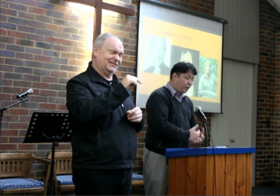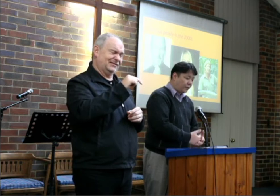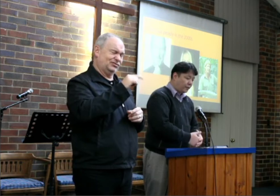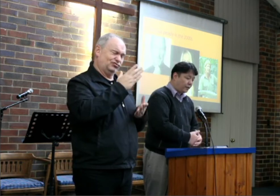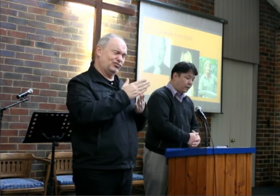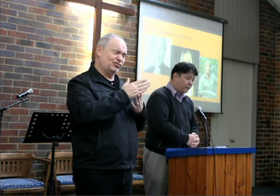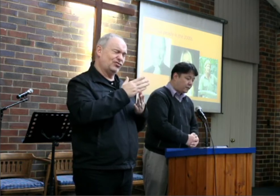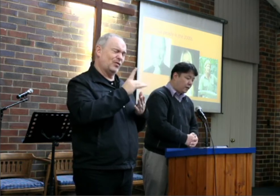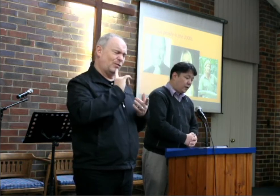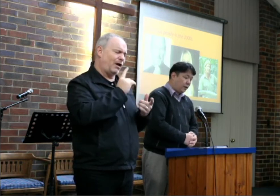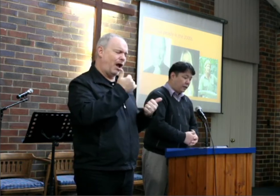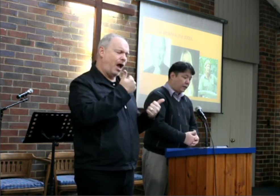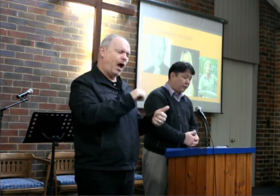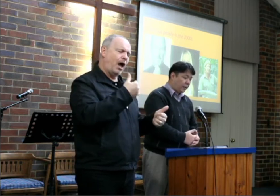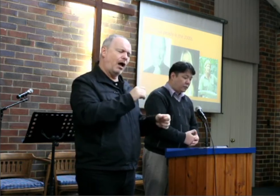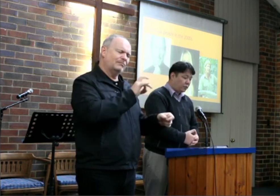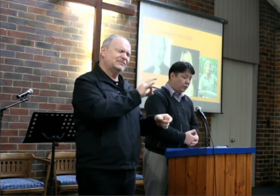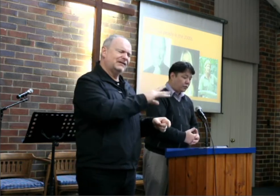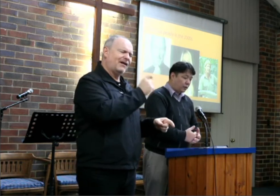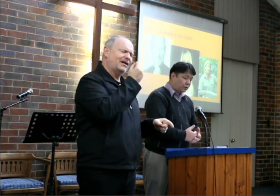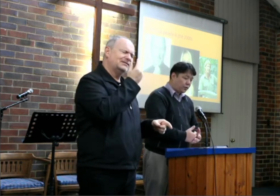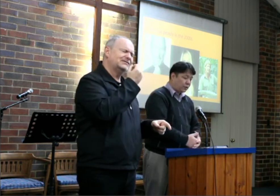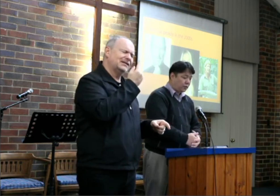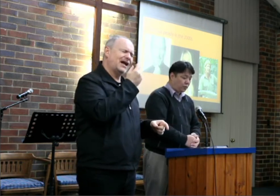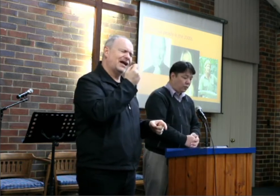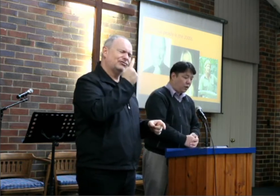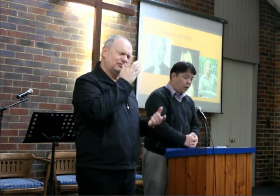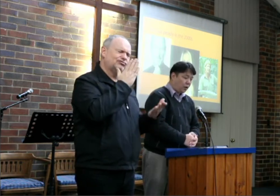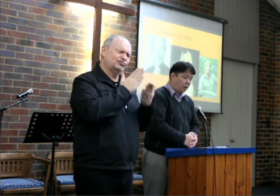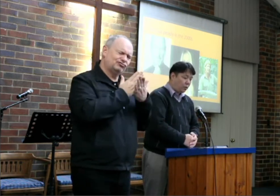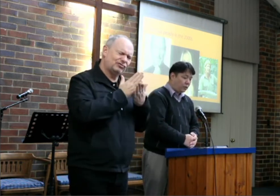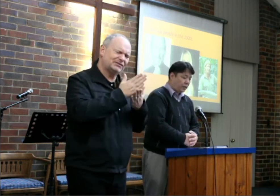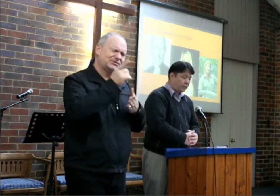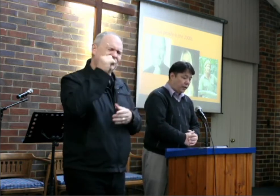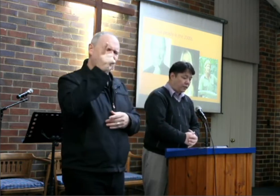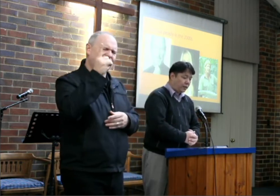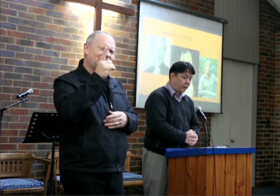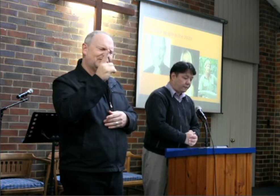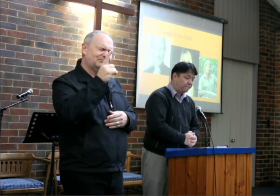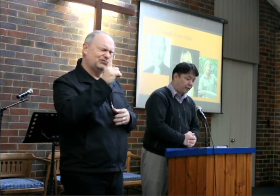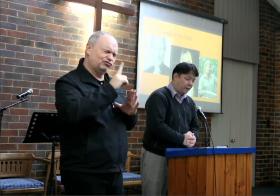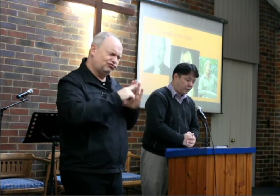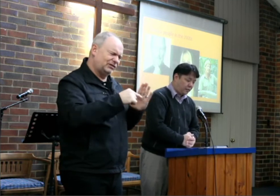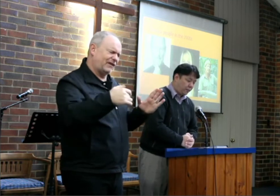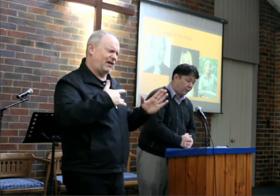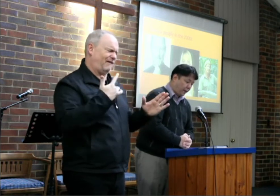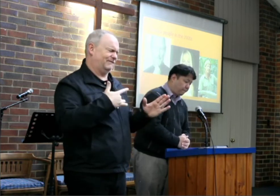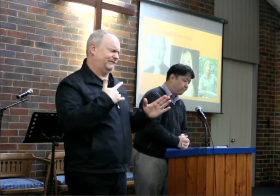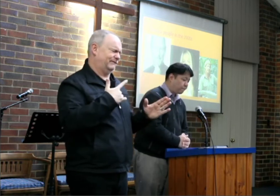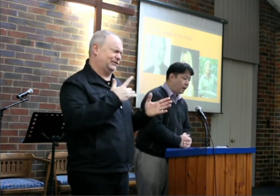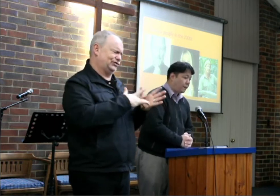more evident in their lives, and that they may truly trust in you all the days of their lives. In Jesus' name we